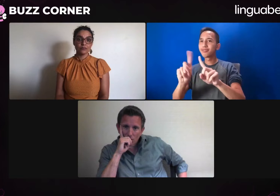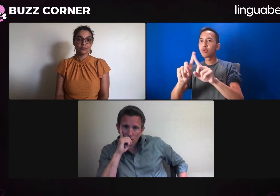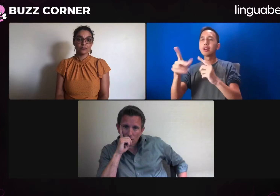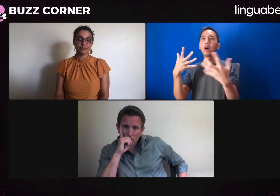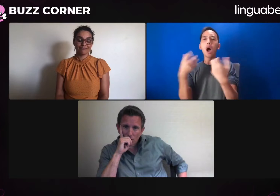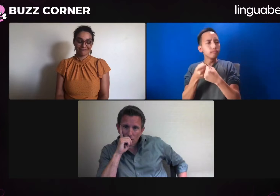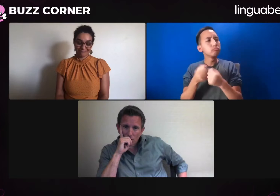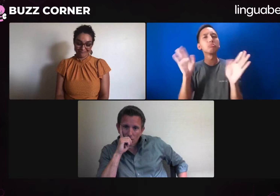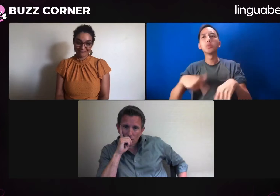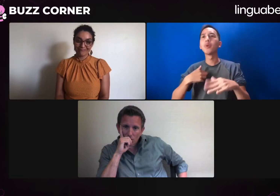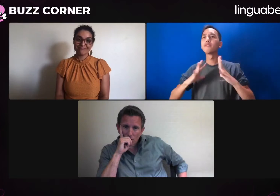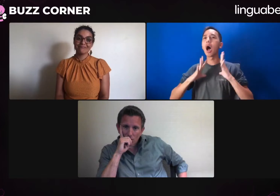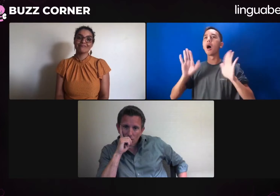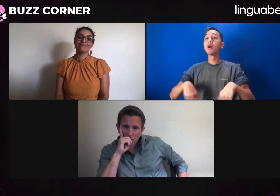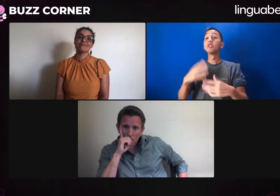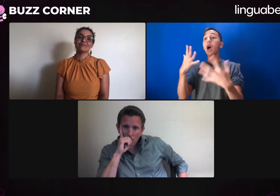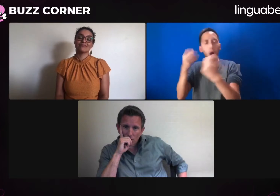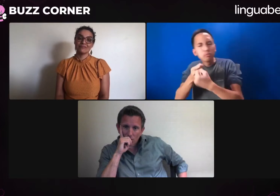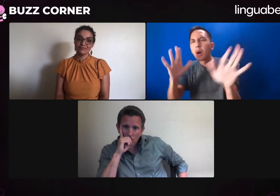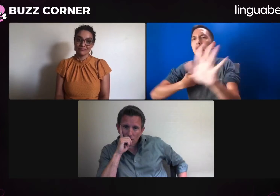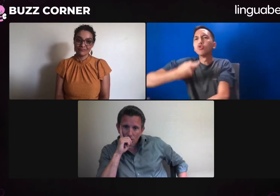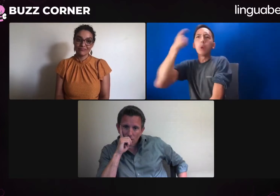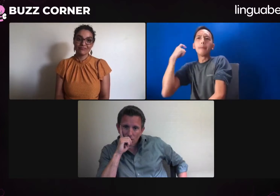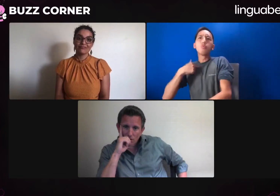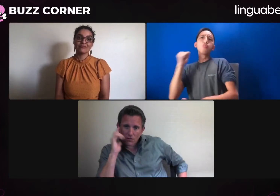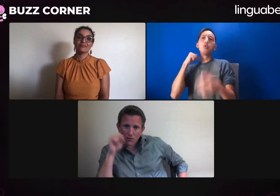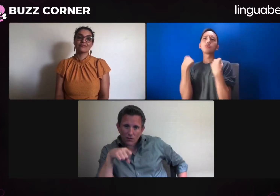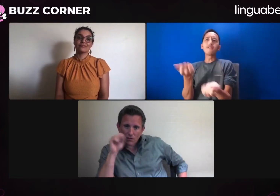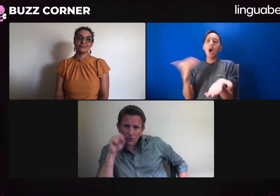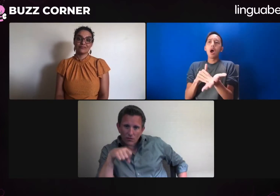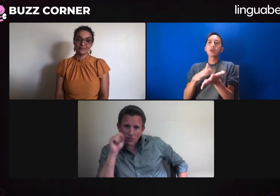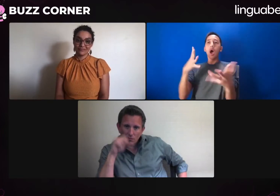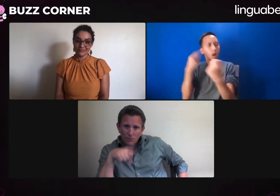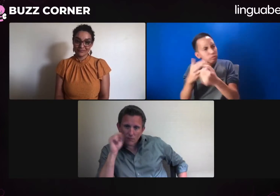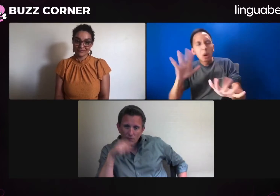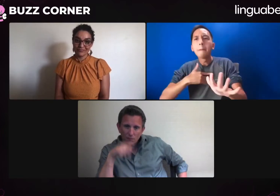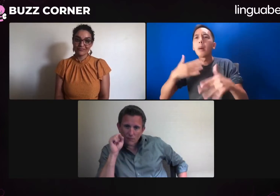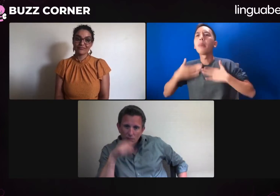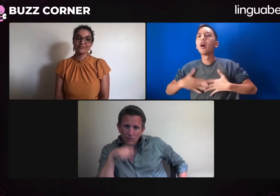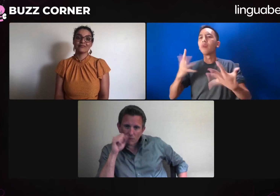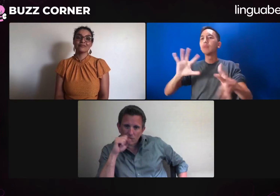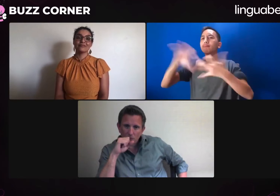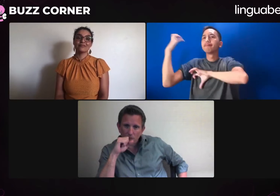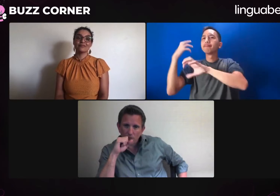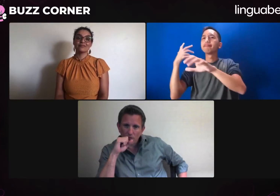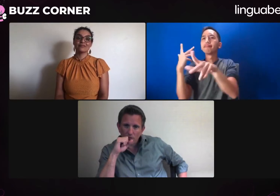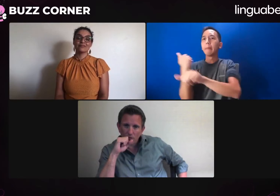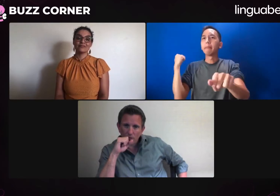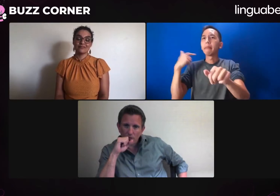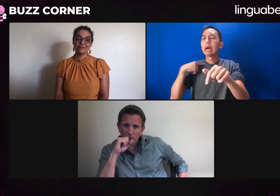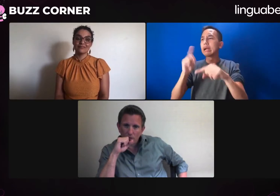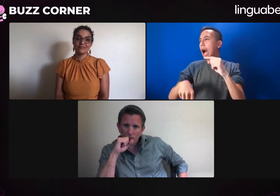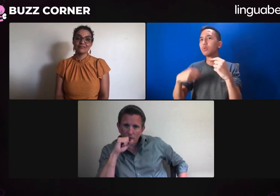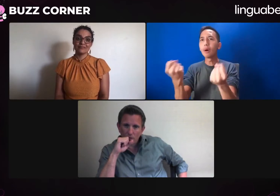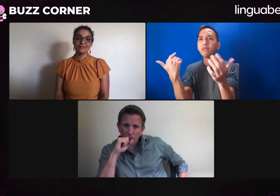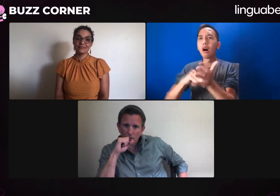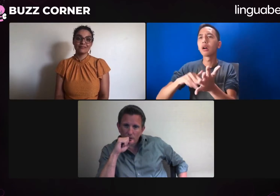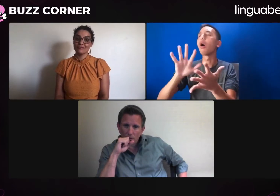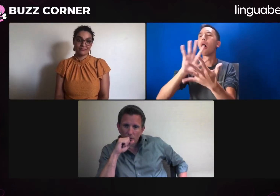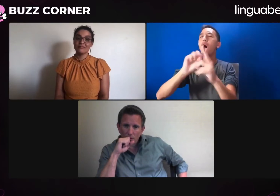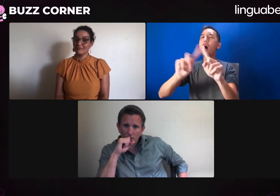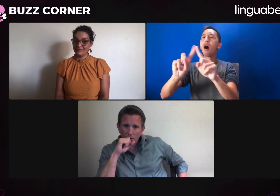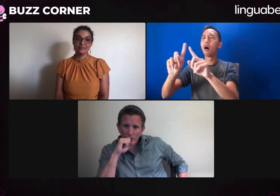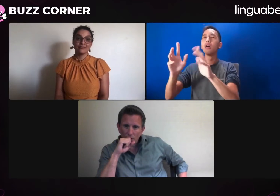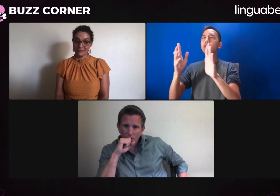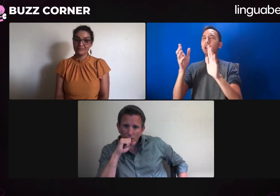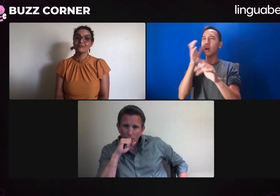an accident, they will respond differently. Some jump up and move on as if they're fine. Some people are very